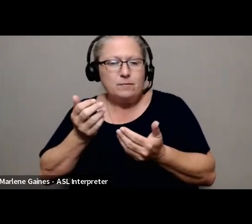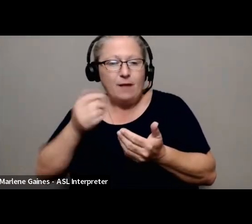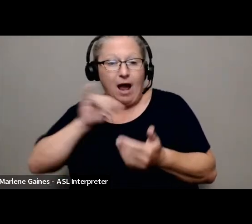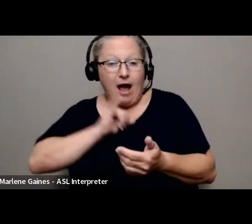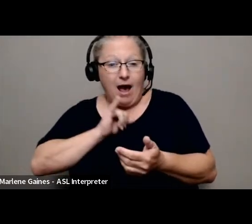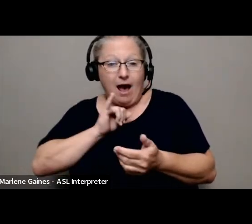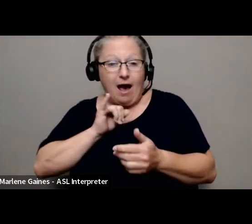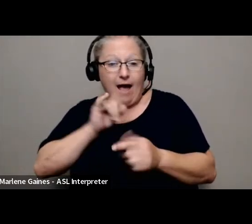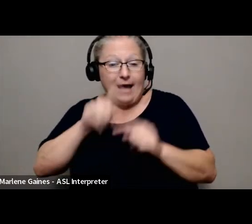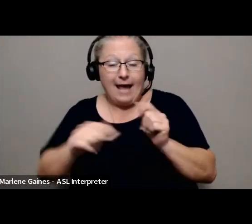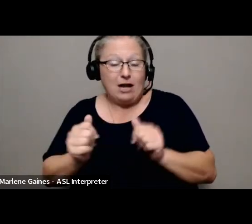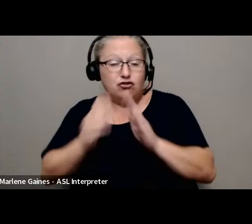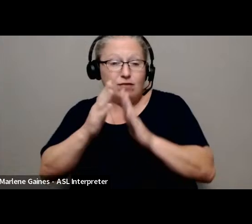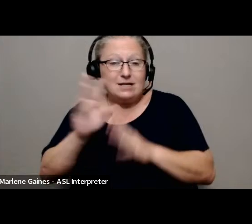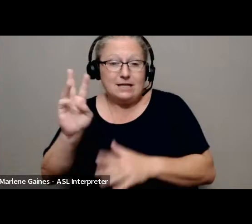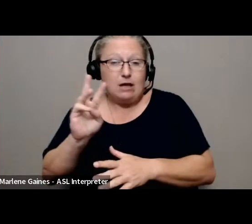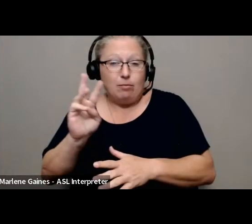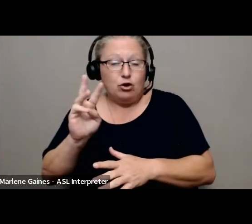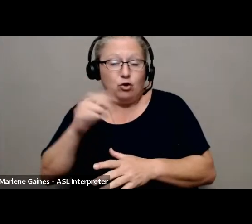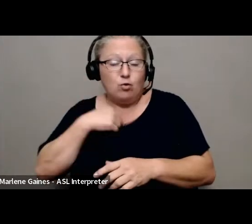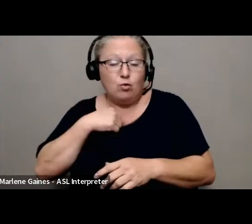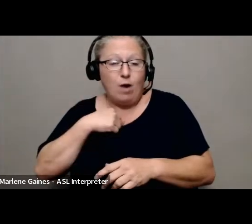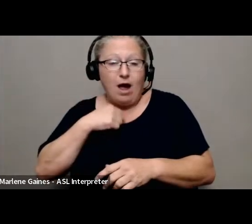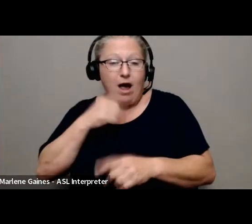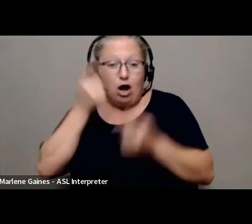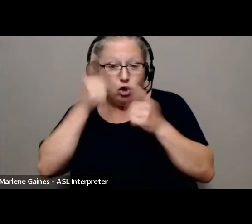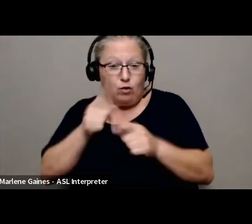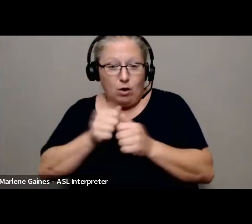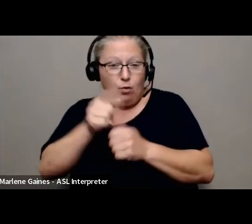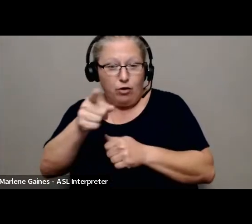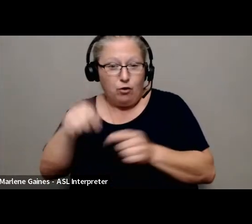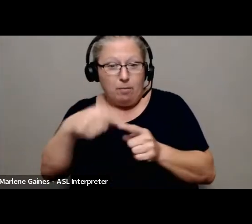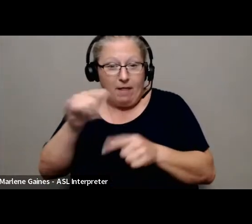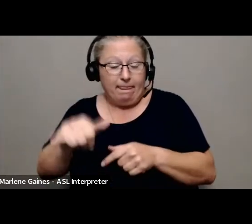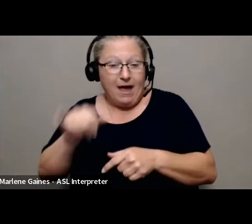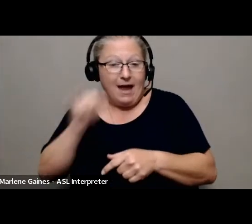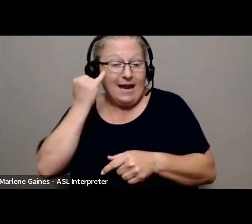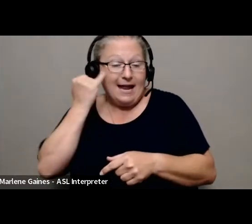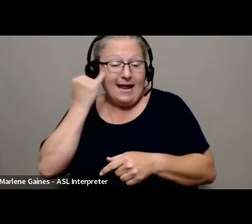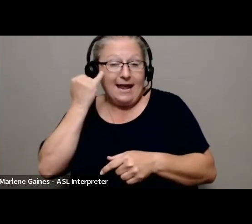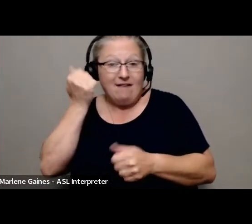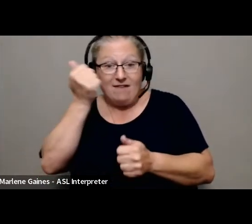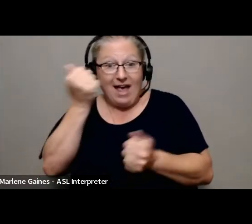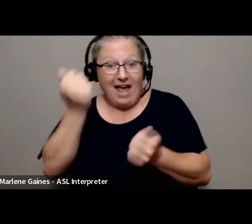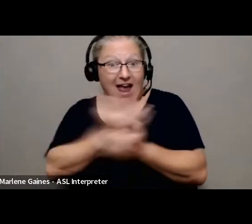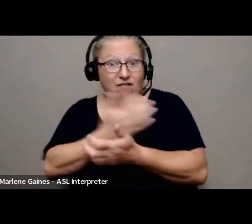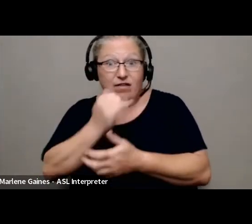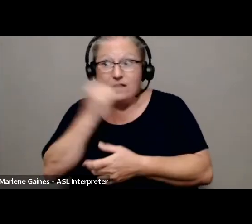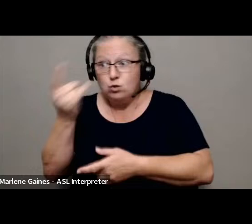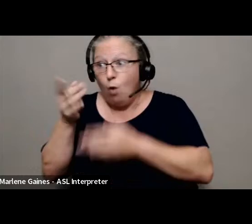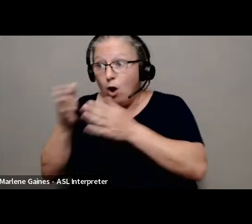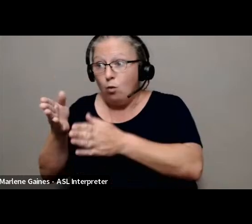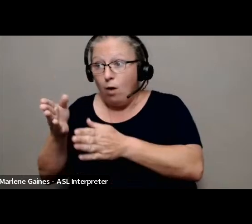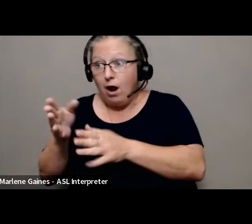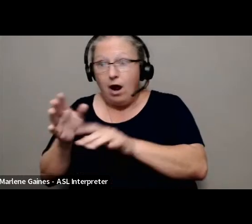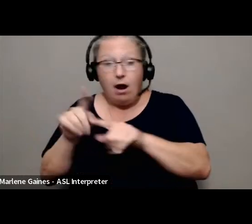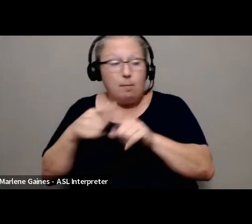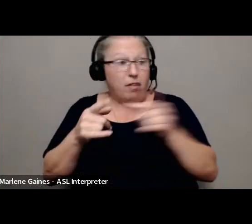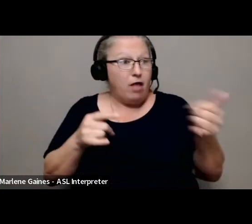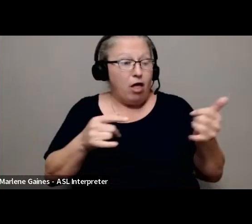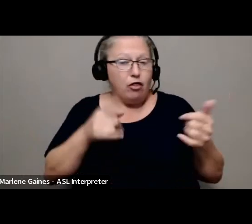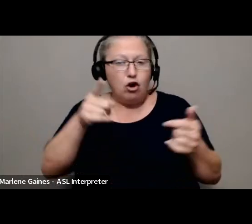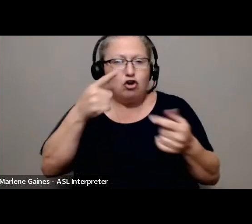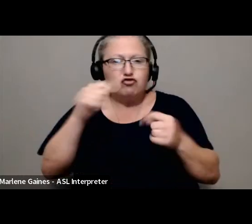I can't address the W. I agree with you on that. I don't think if everything's one way and it's going to be the other, you're just